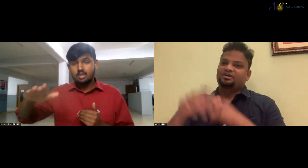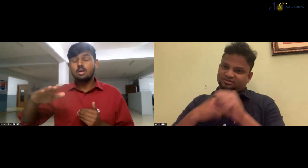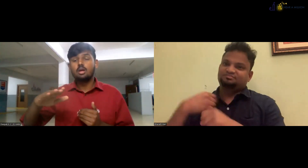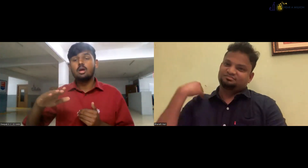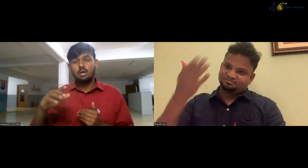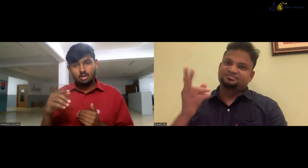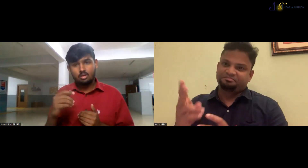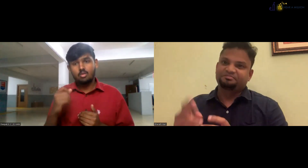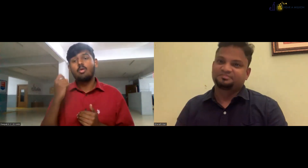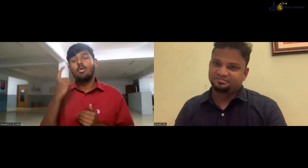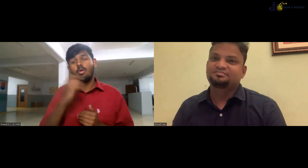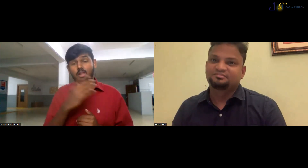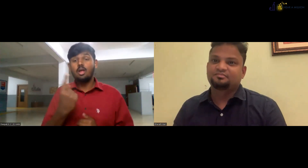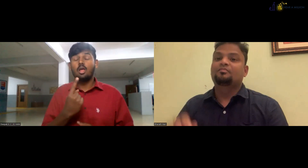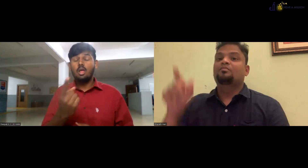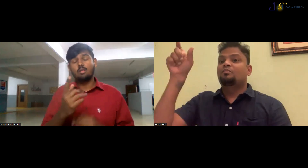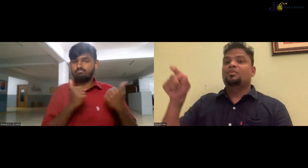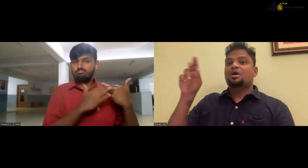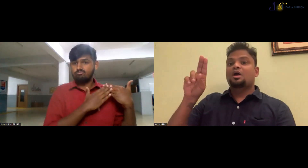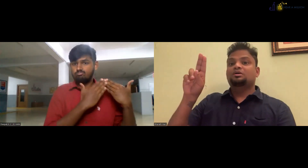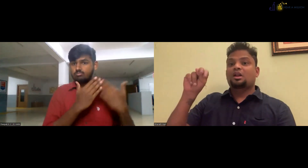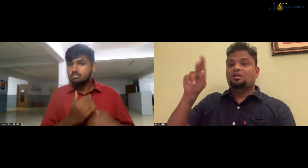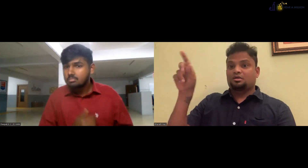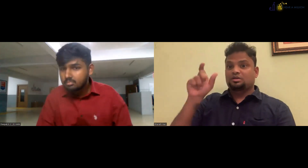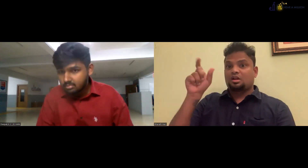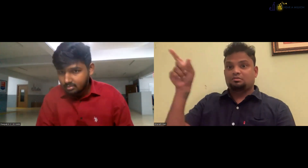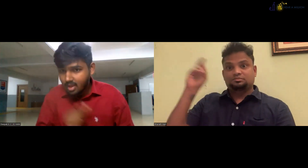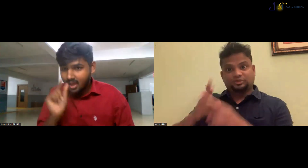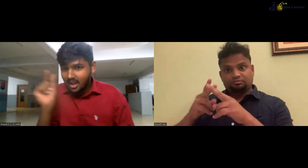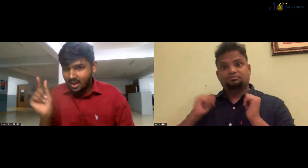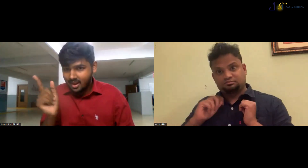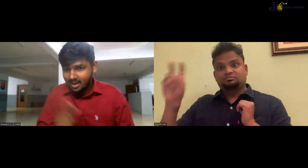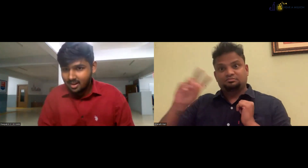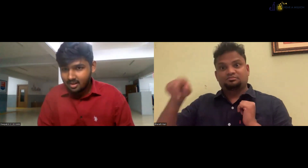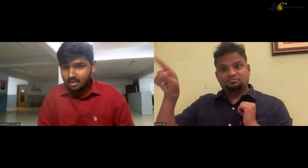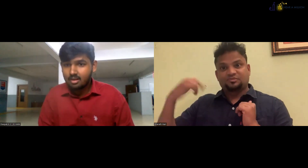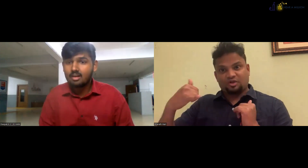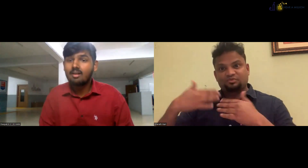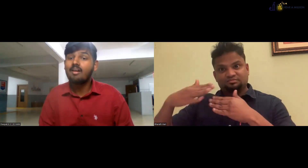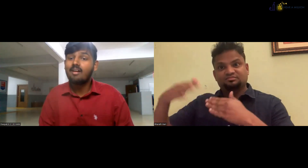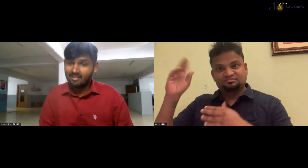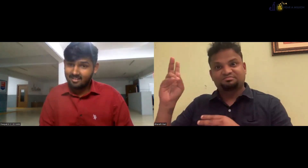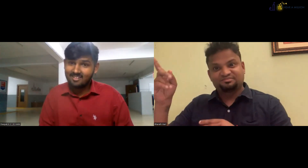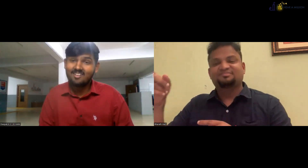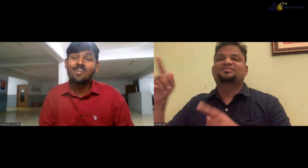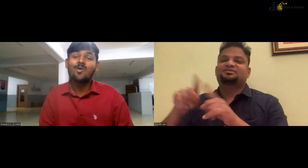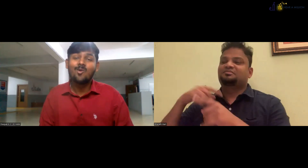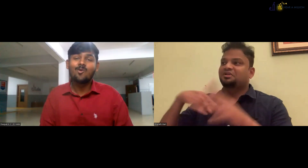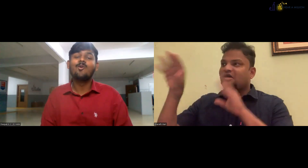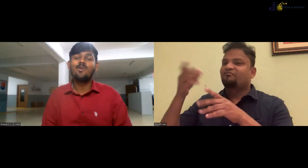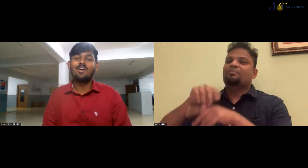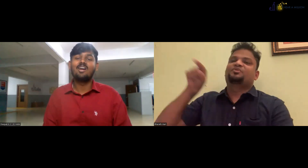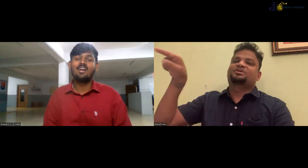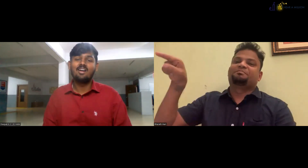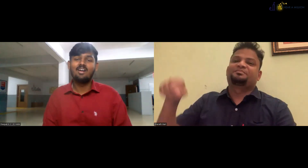after 13 years old, I started traveling, and I'm still traveling. So my uncle, he still travels a